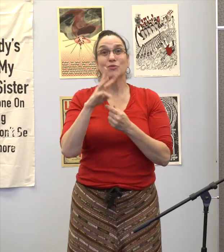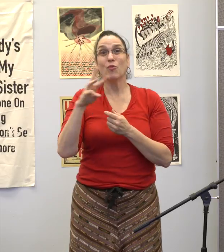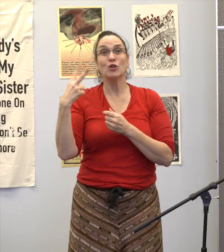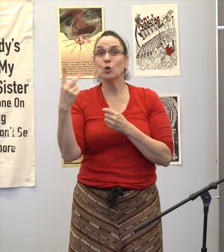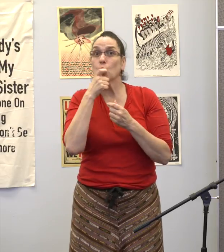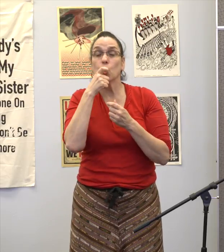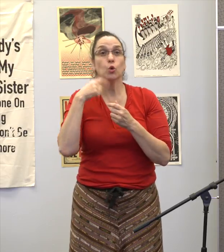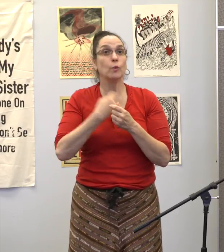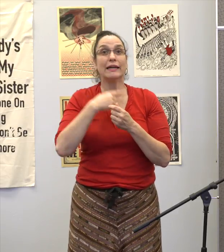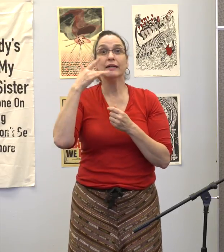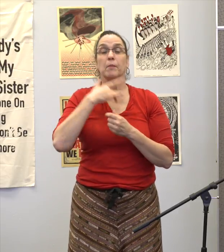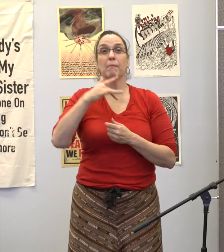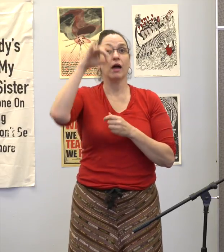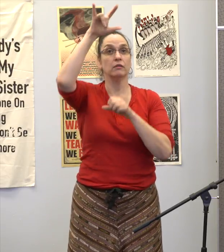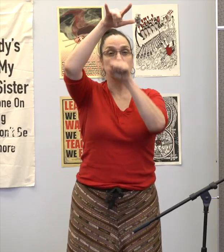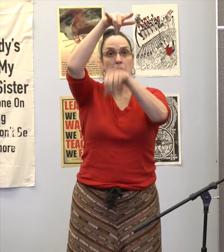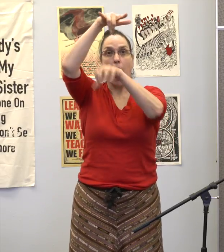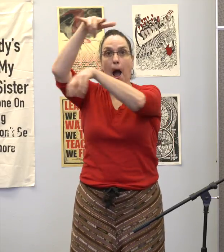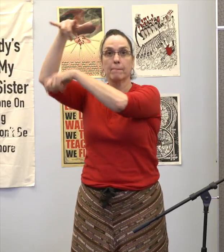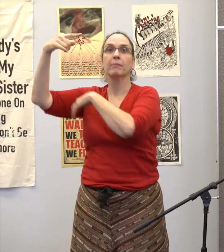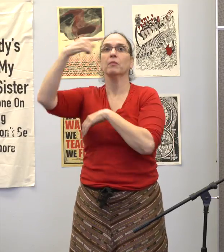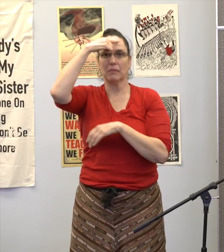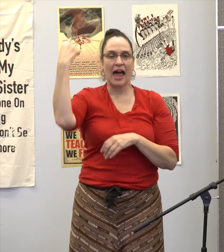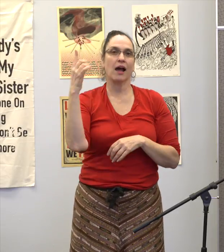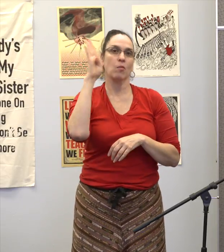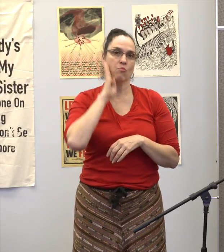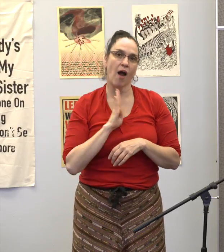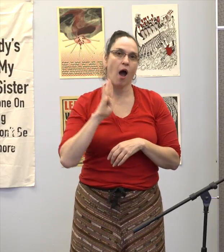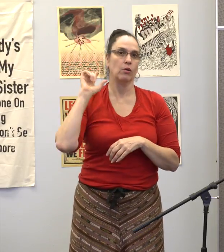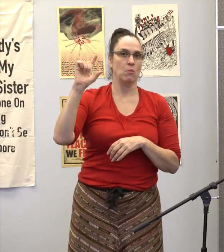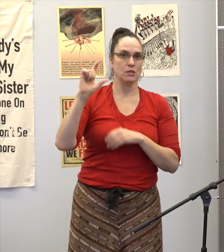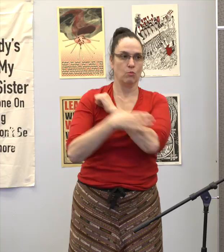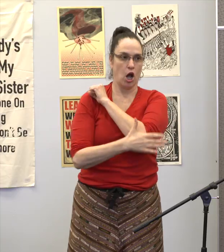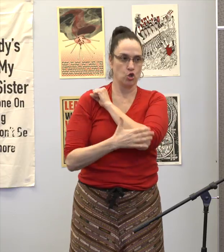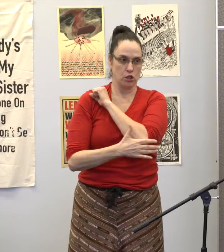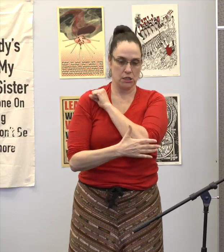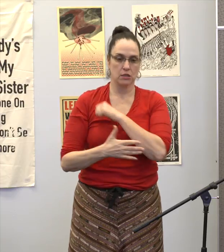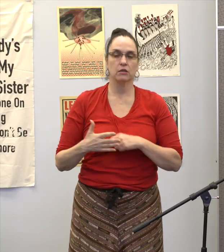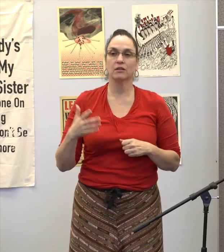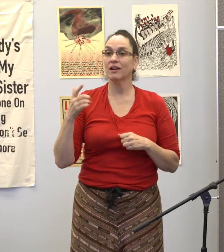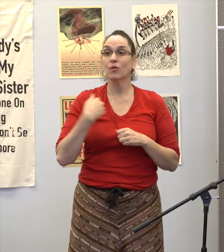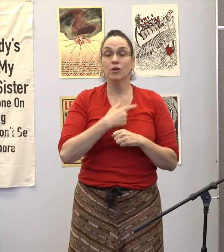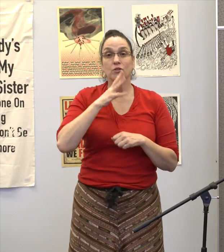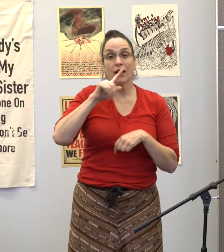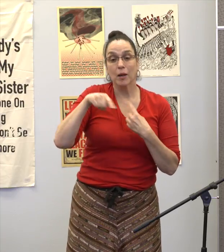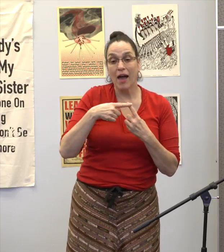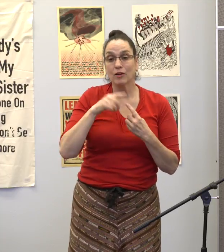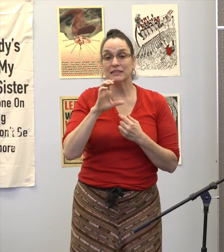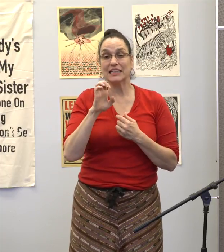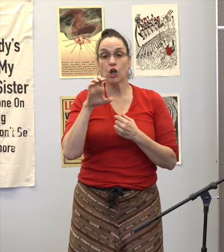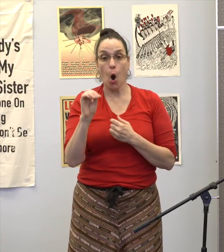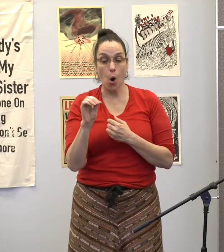black, and Muslim countries. That's forms of militarism. We're talking about the fact that CEOs